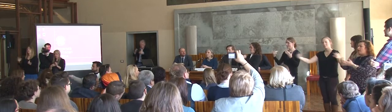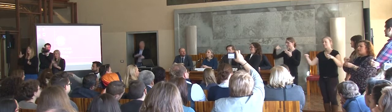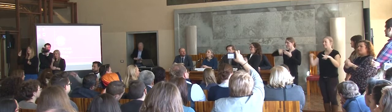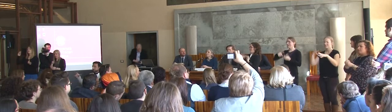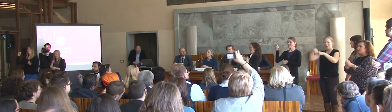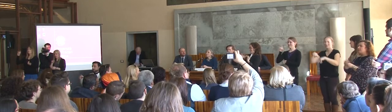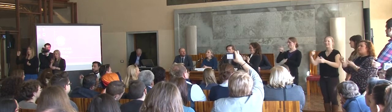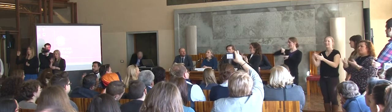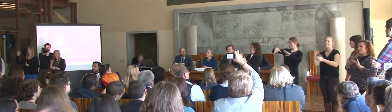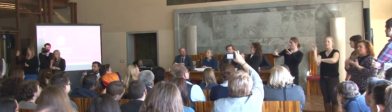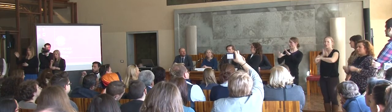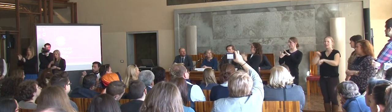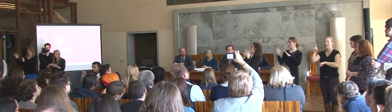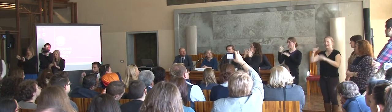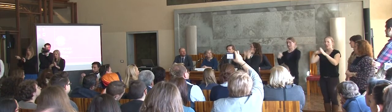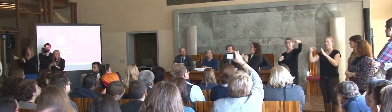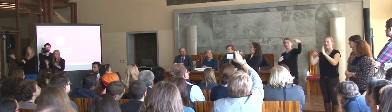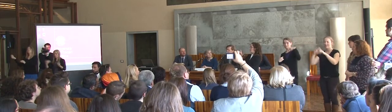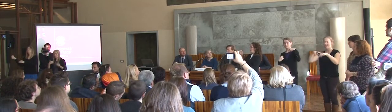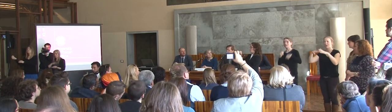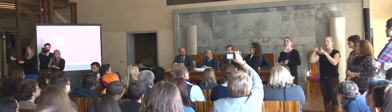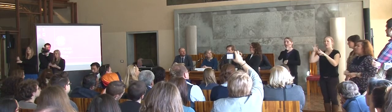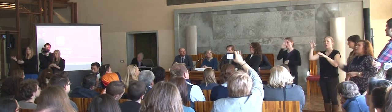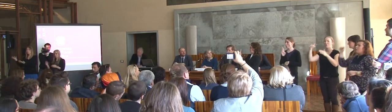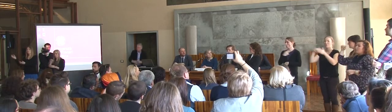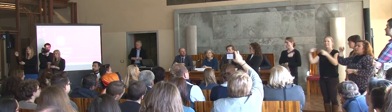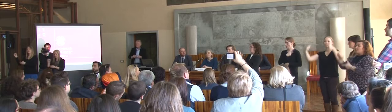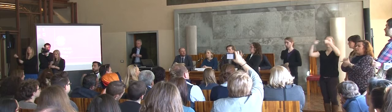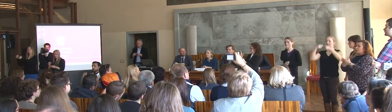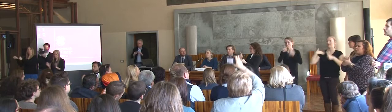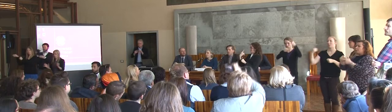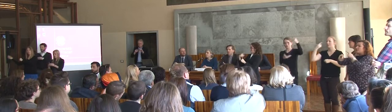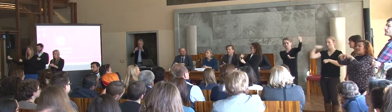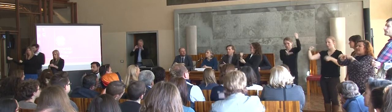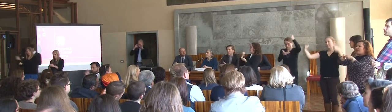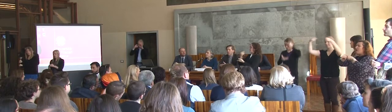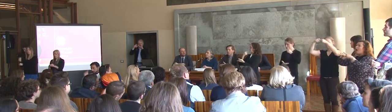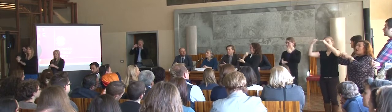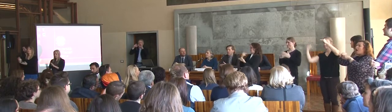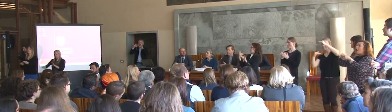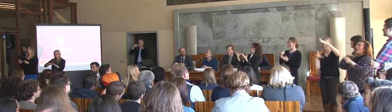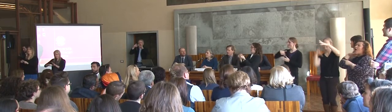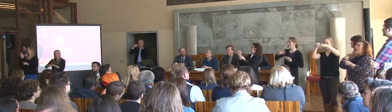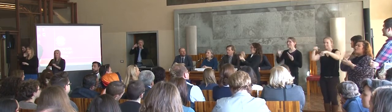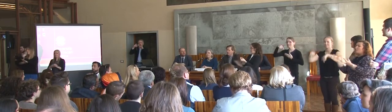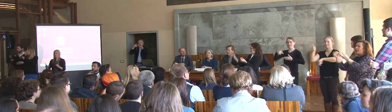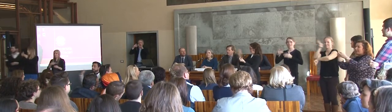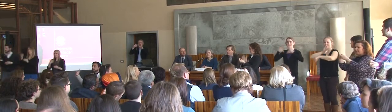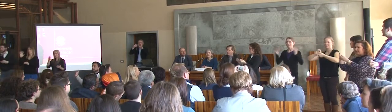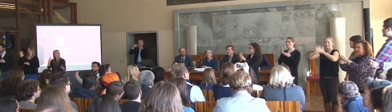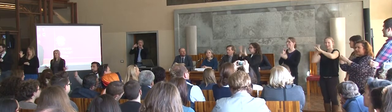Leonardo project. It's funded from European Commission. So that's why we can be 15